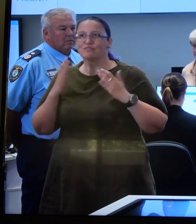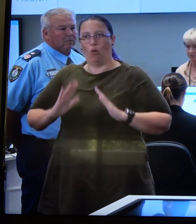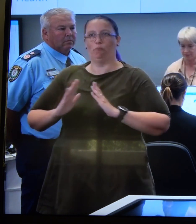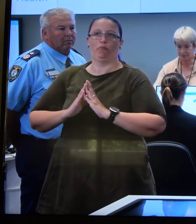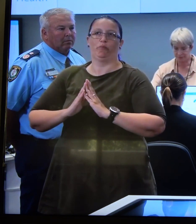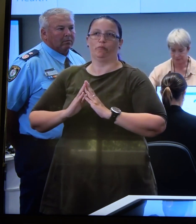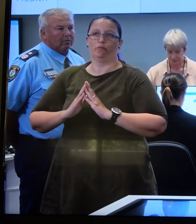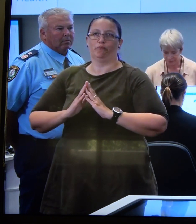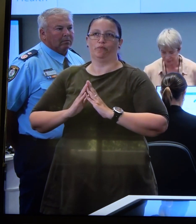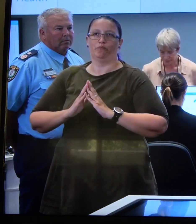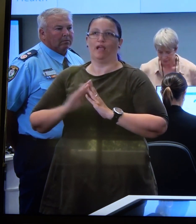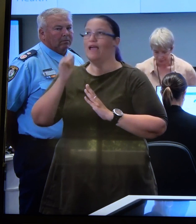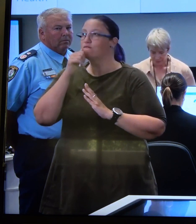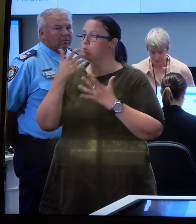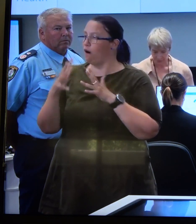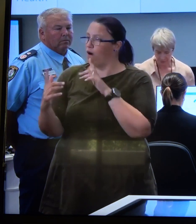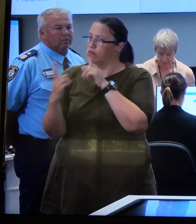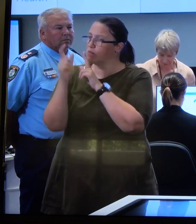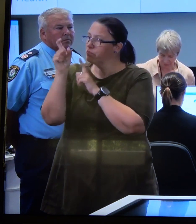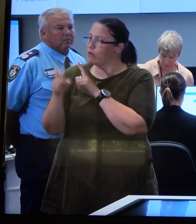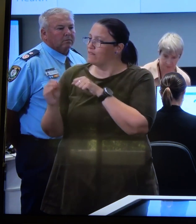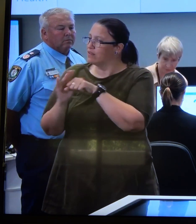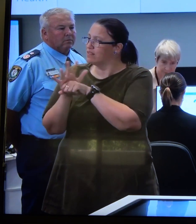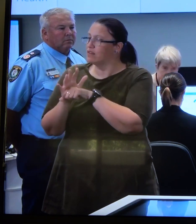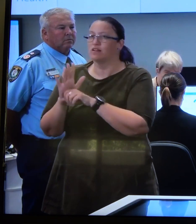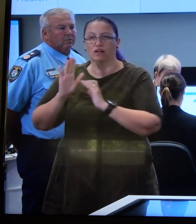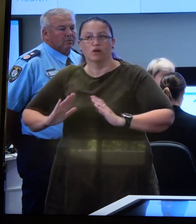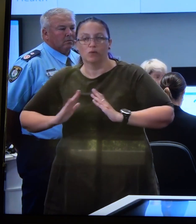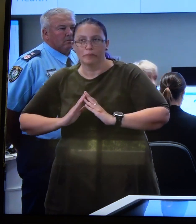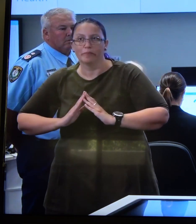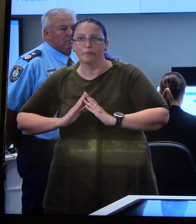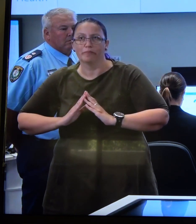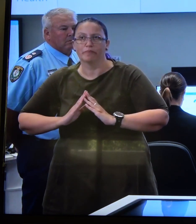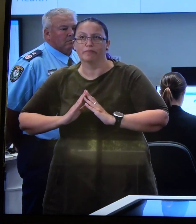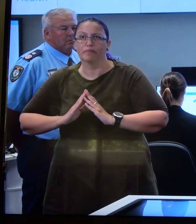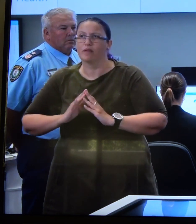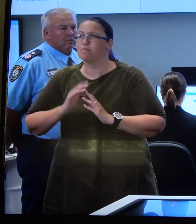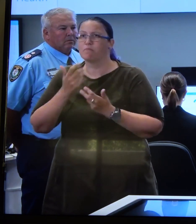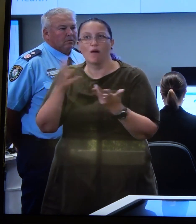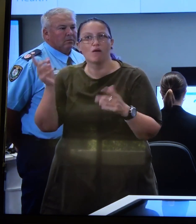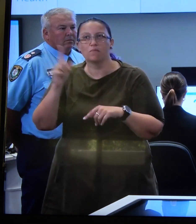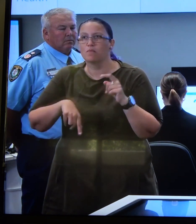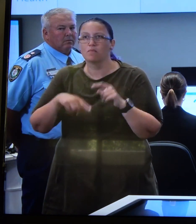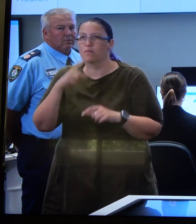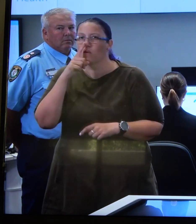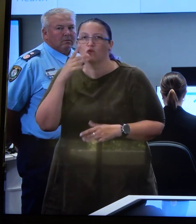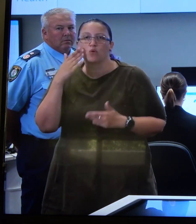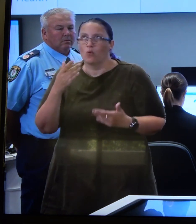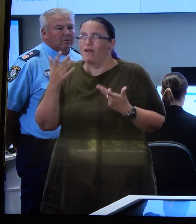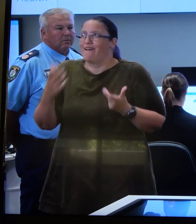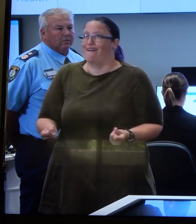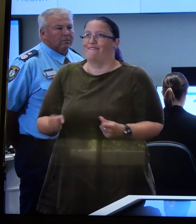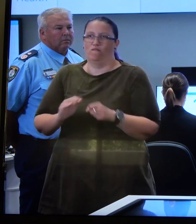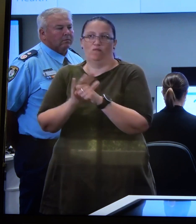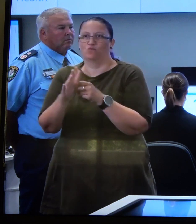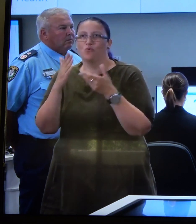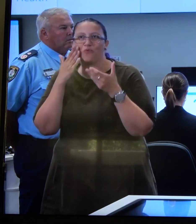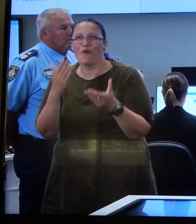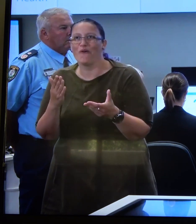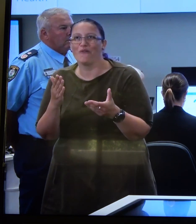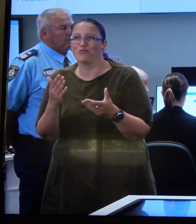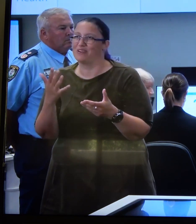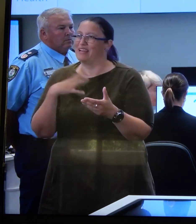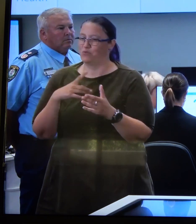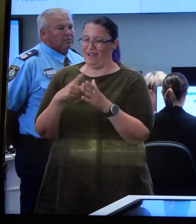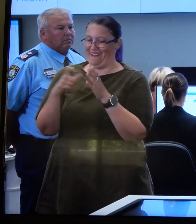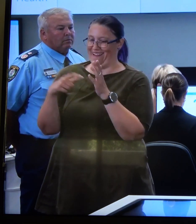many people the symptoms aren't even evident and they're carrying the virus, and that's why all of us have to assume we have it. So you have to act in a way as